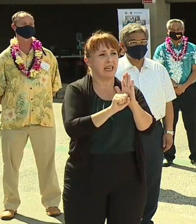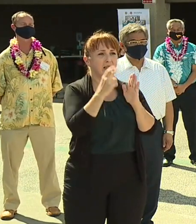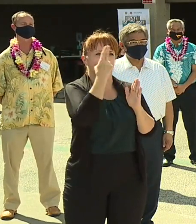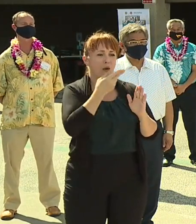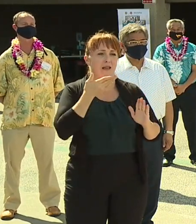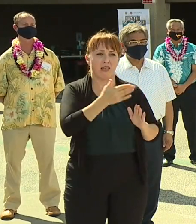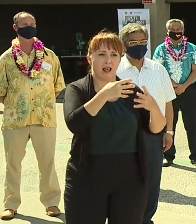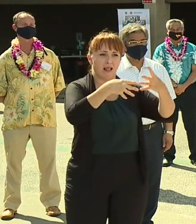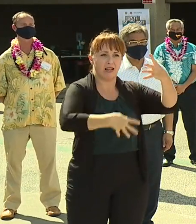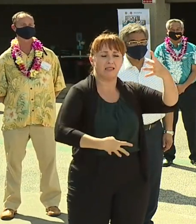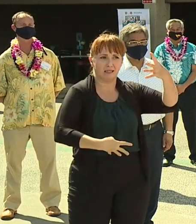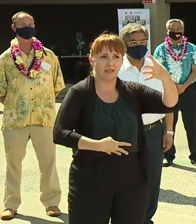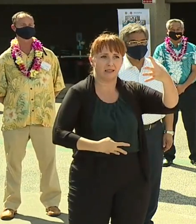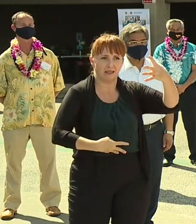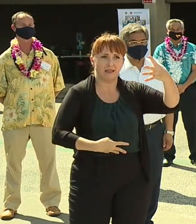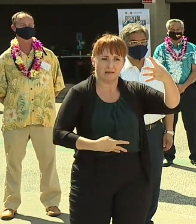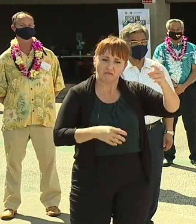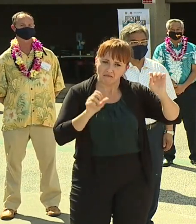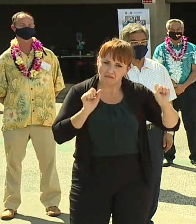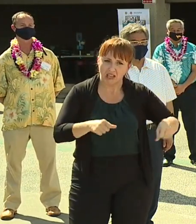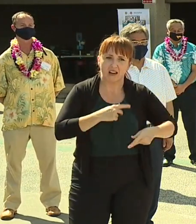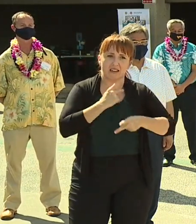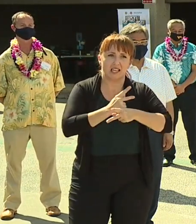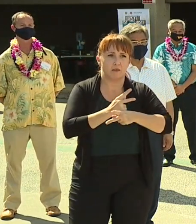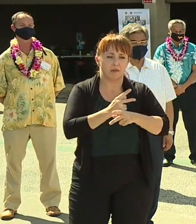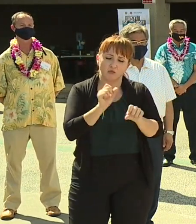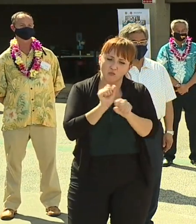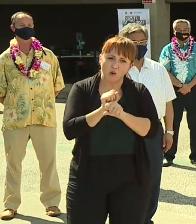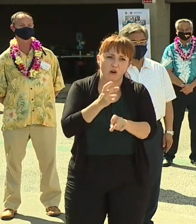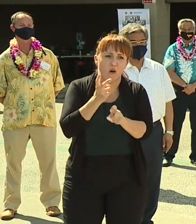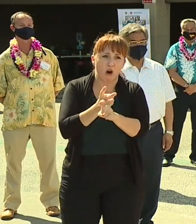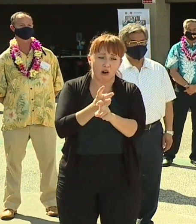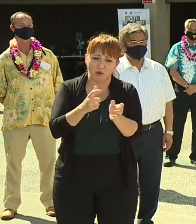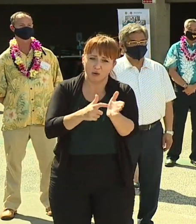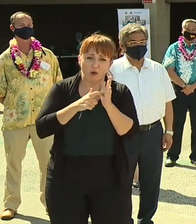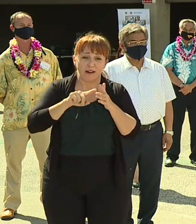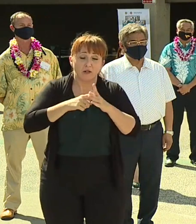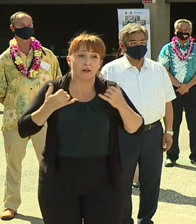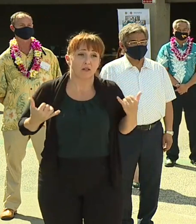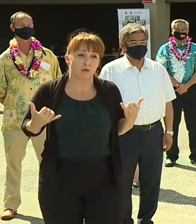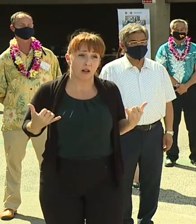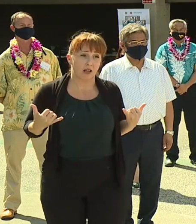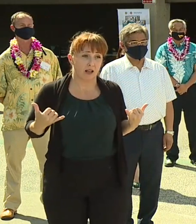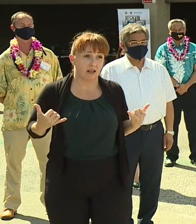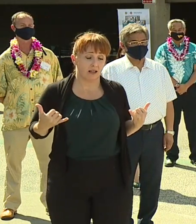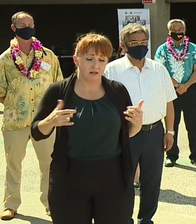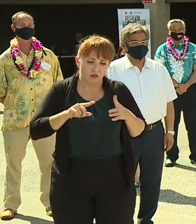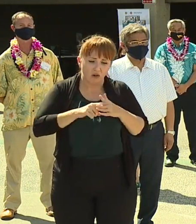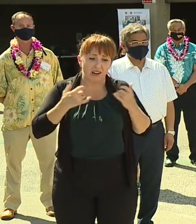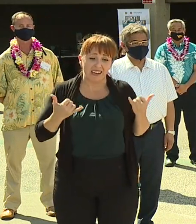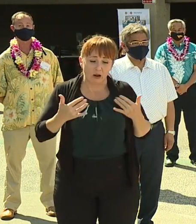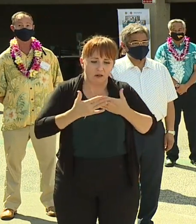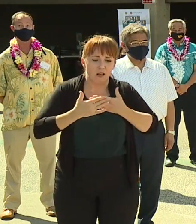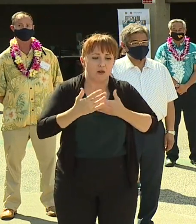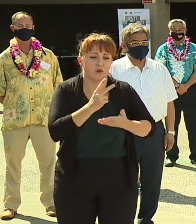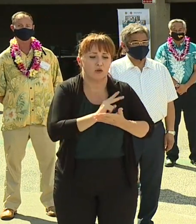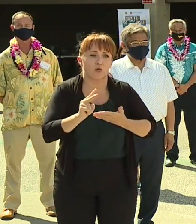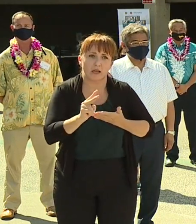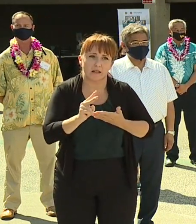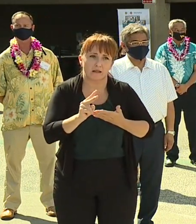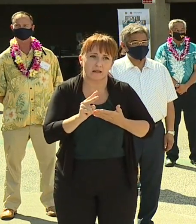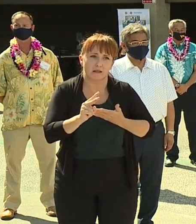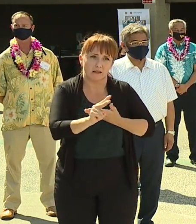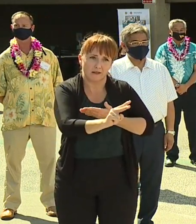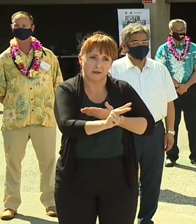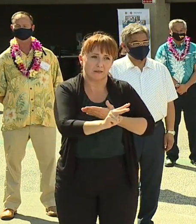it. So let's work at this, starting today for the next 2 weeks. So we